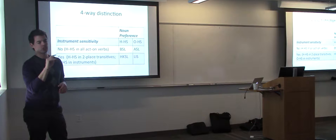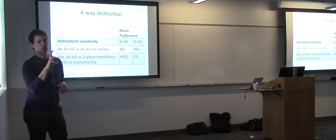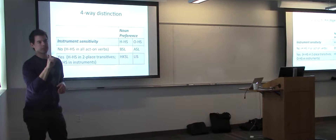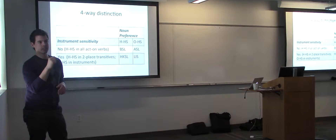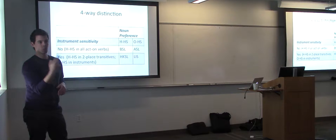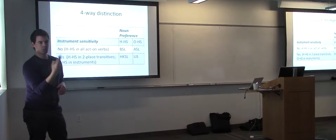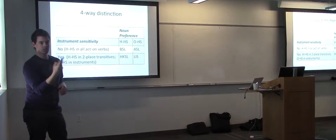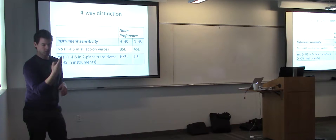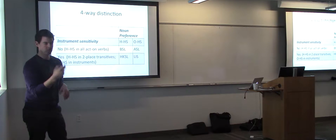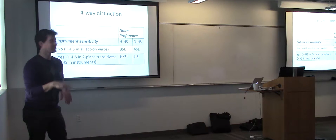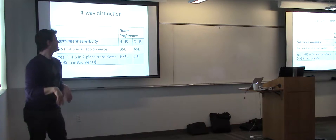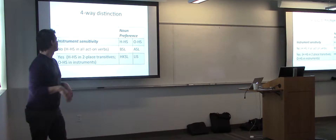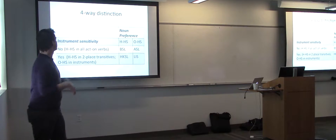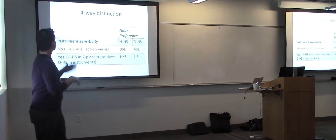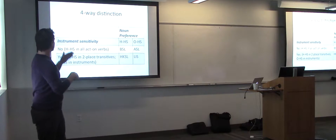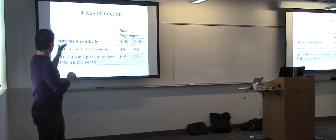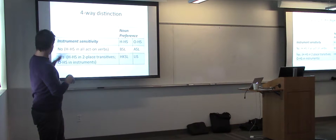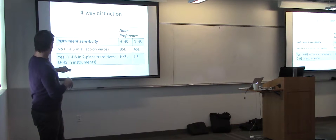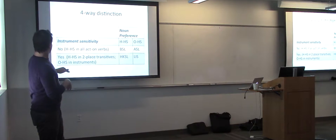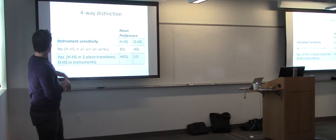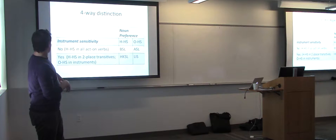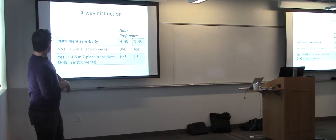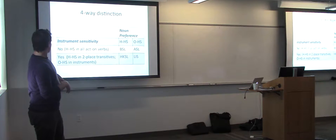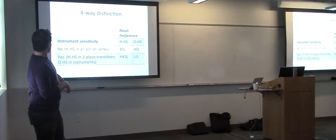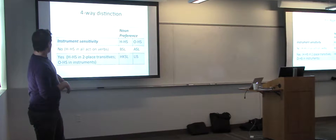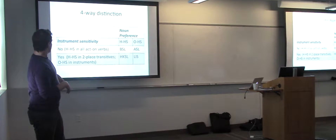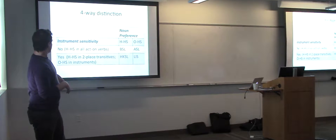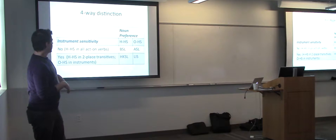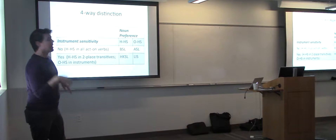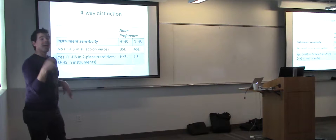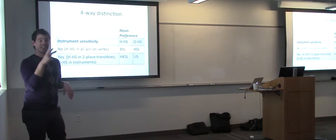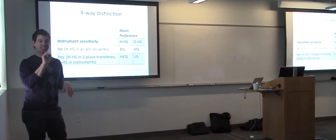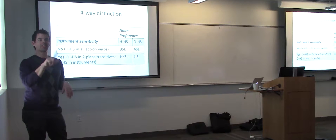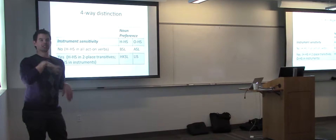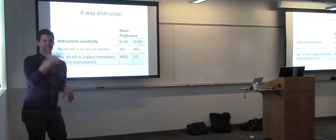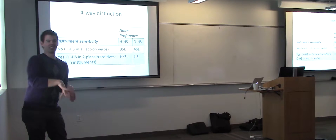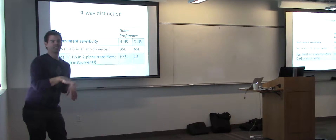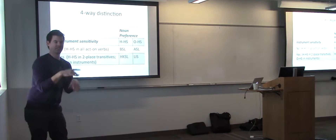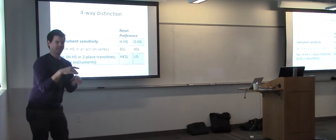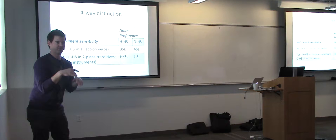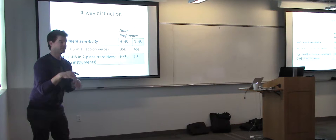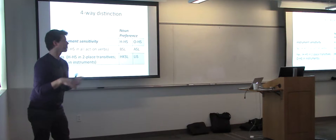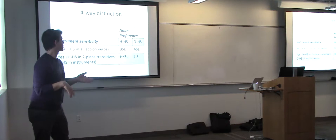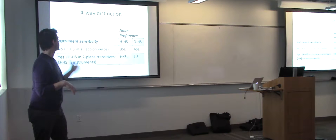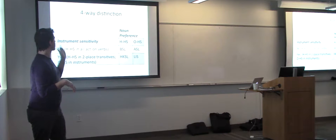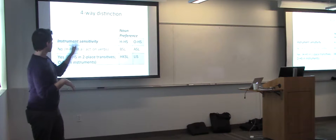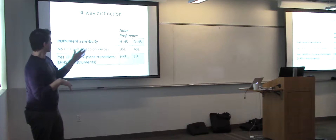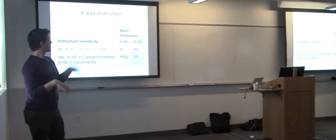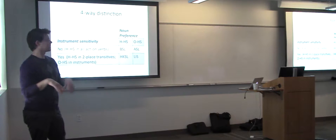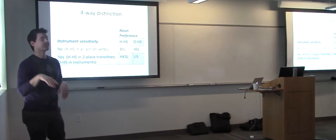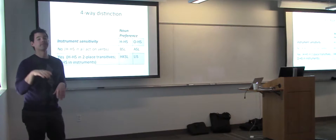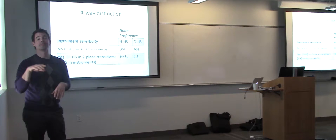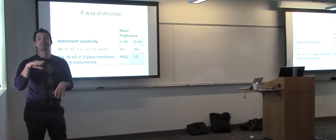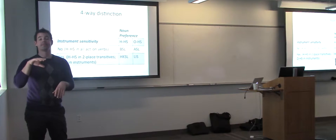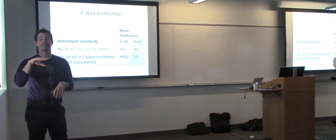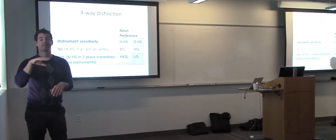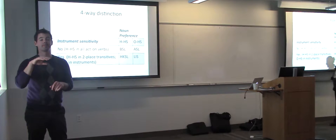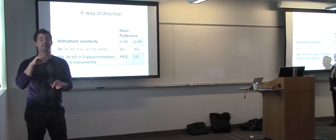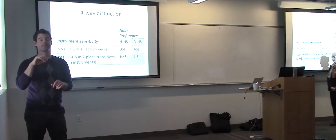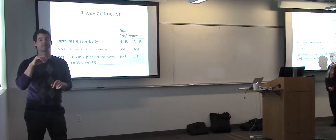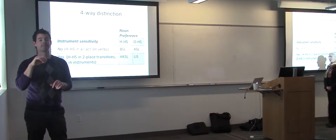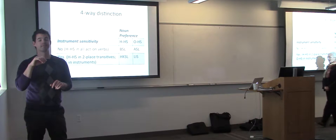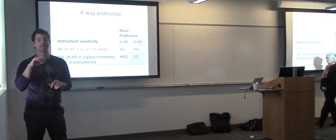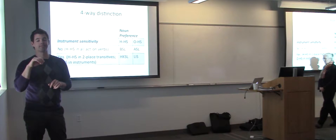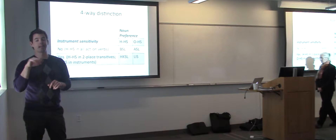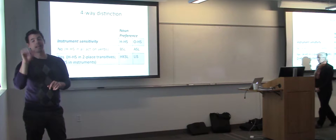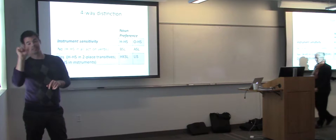is. We have one object handshake preference language that isn't instrument sensitive, and that's